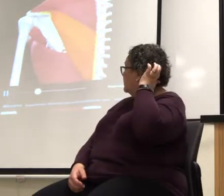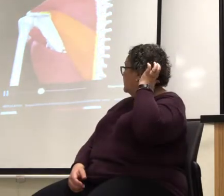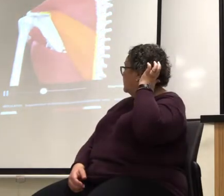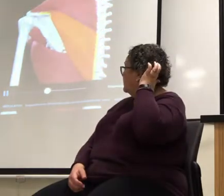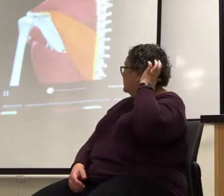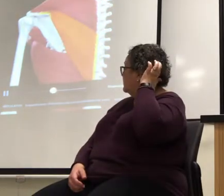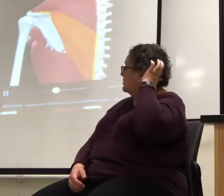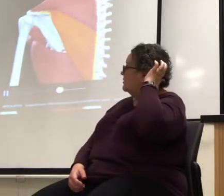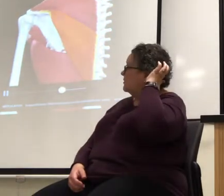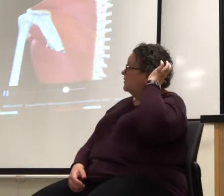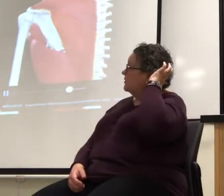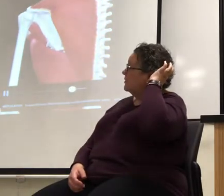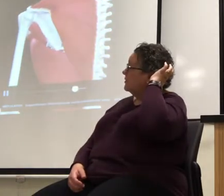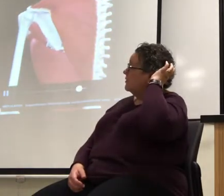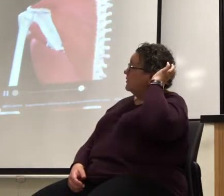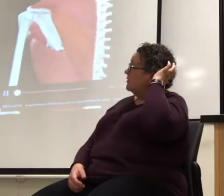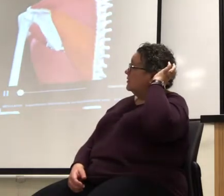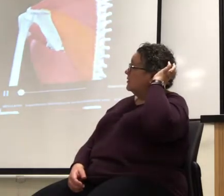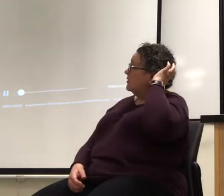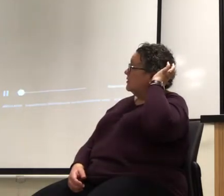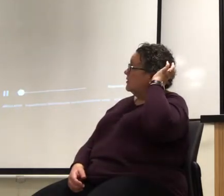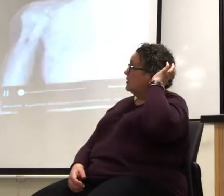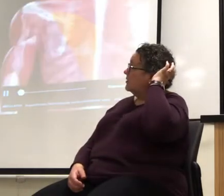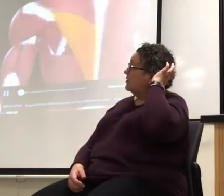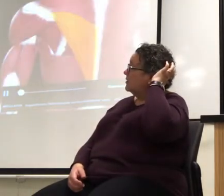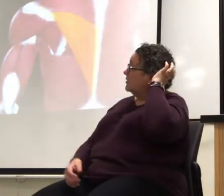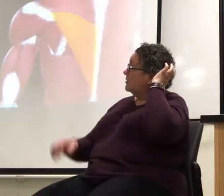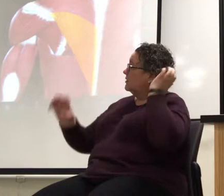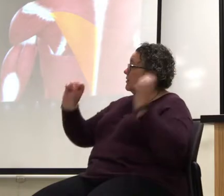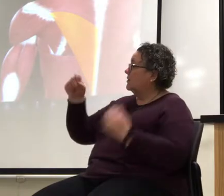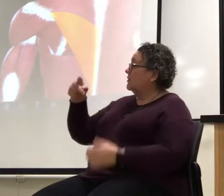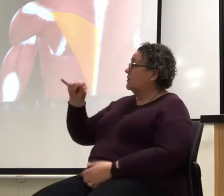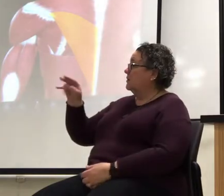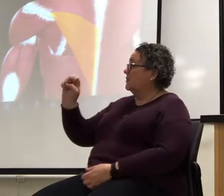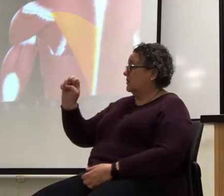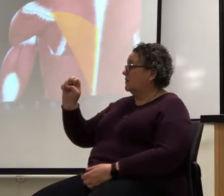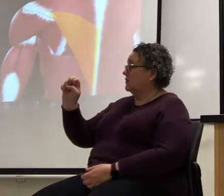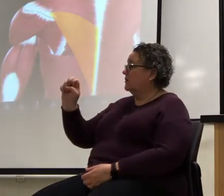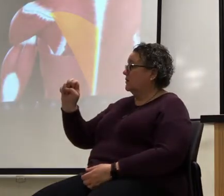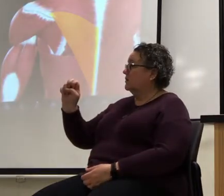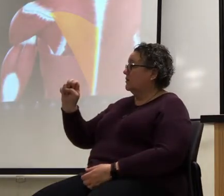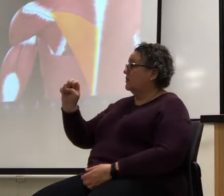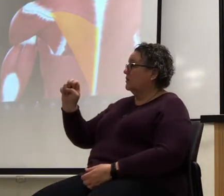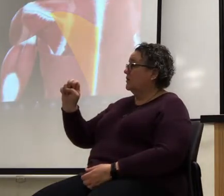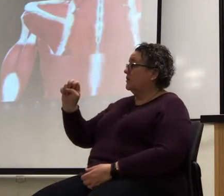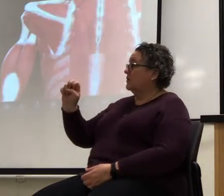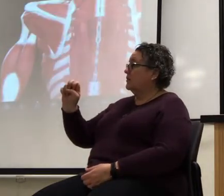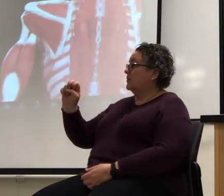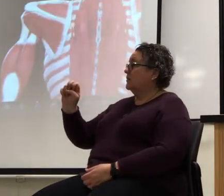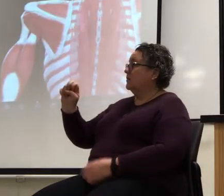The other thing I like is you kind of use the app. I think most of you do use it.